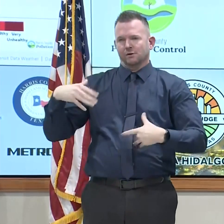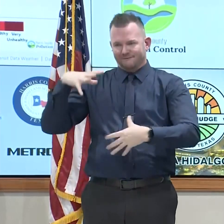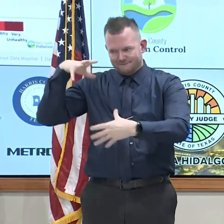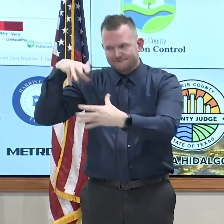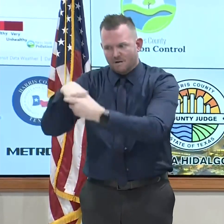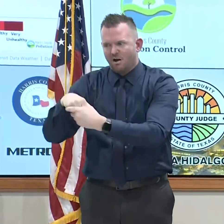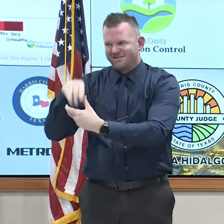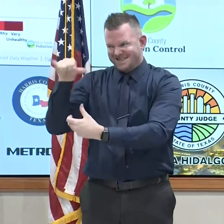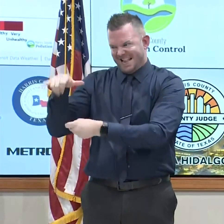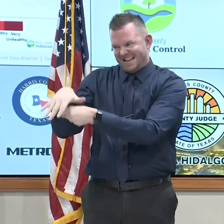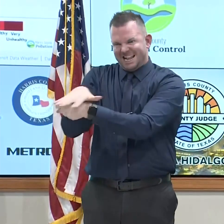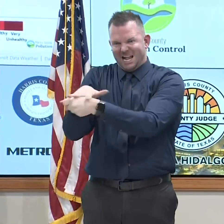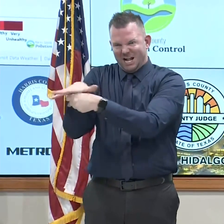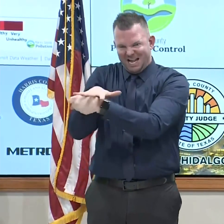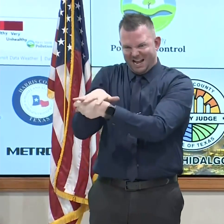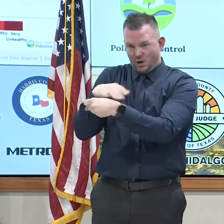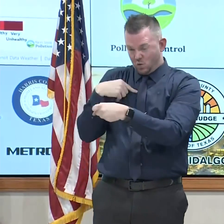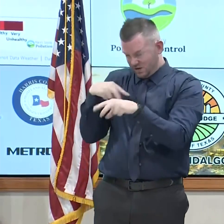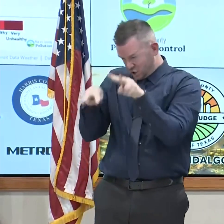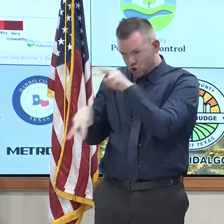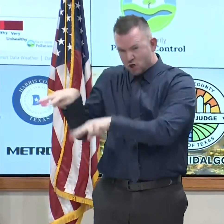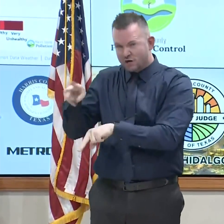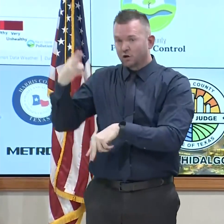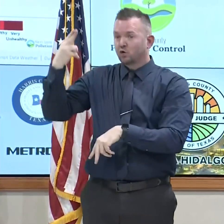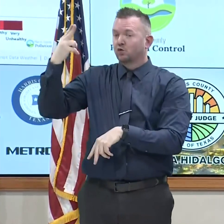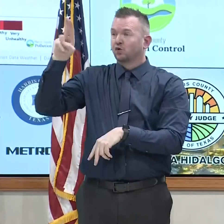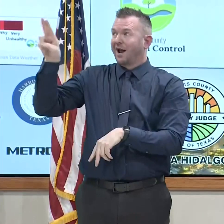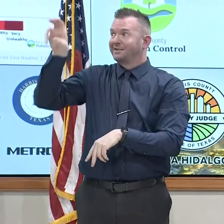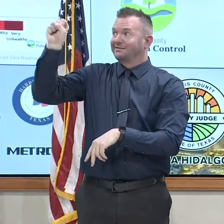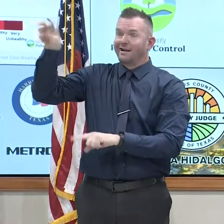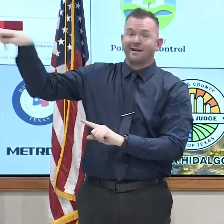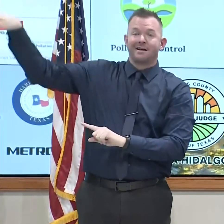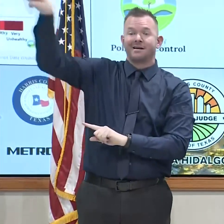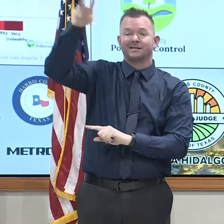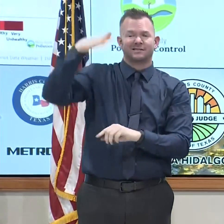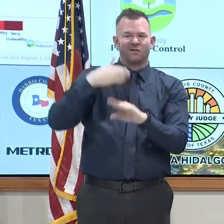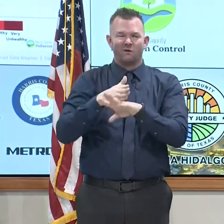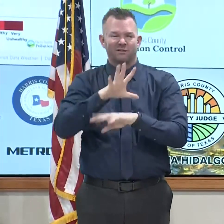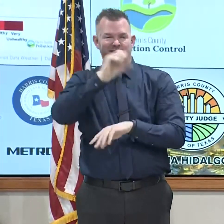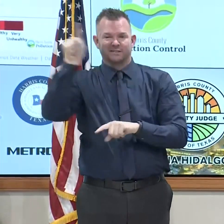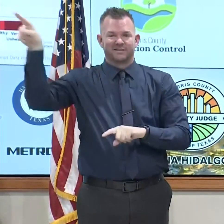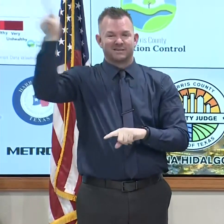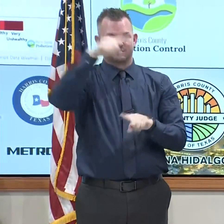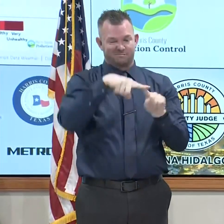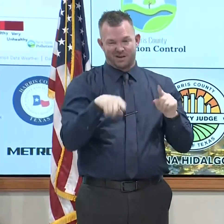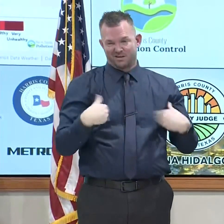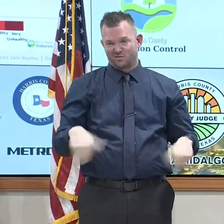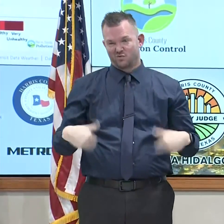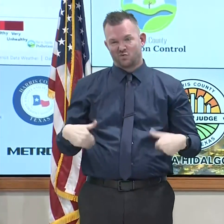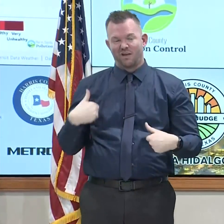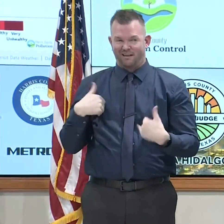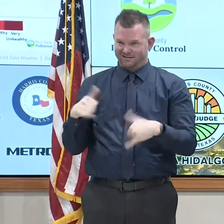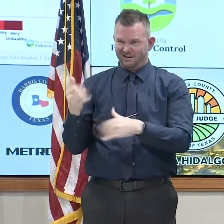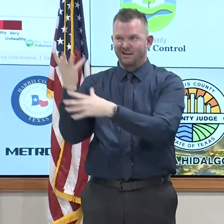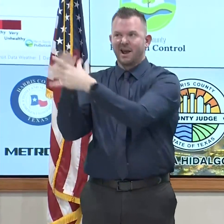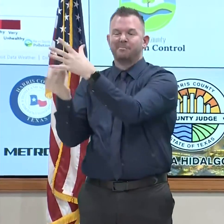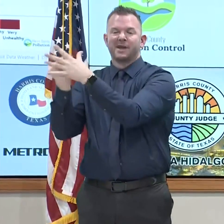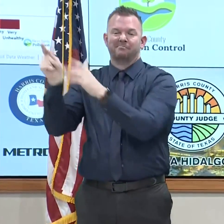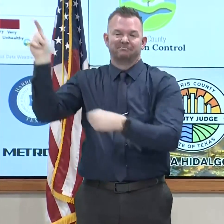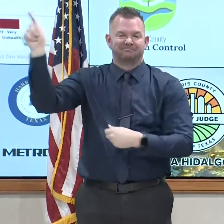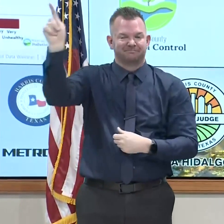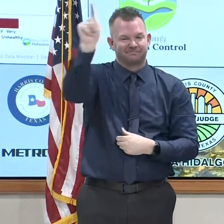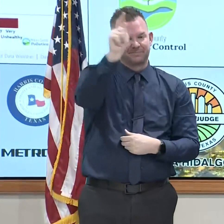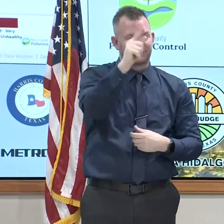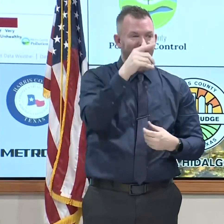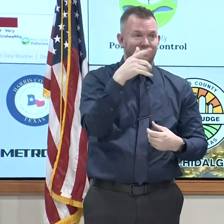50 units. However, there are many gaps where this information is not available for citizens. This is what Harris